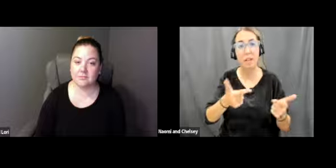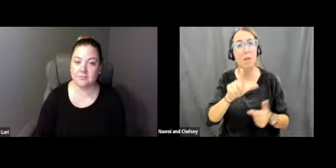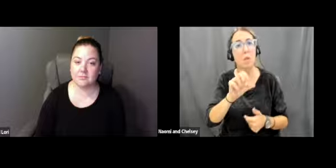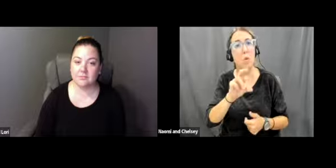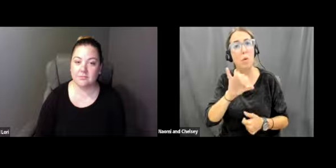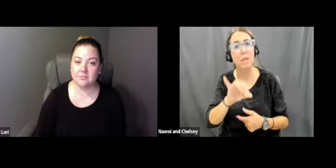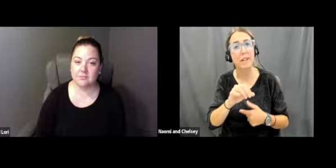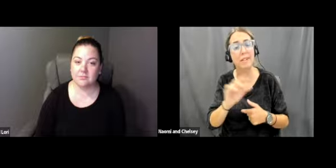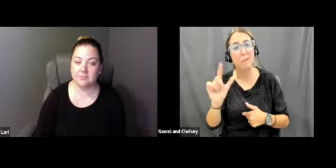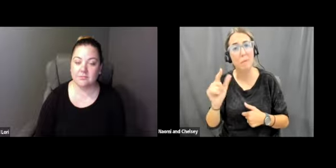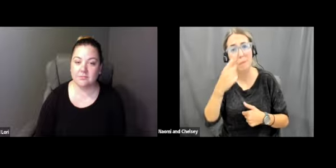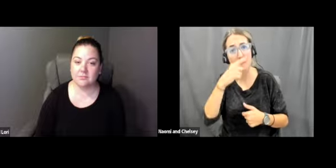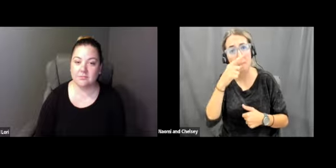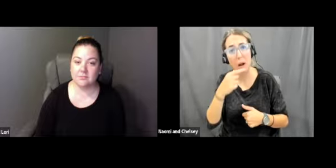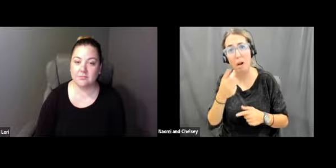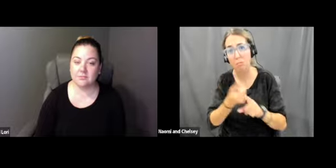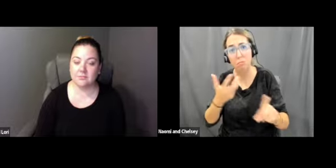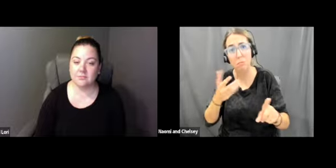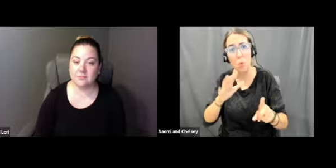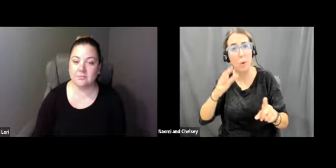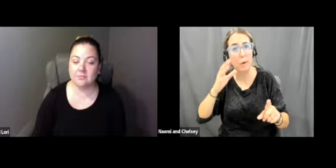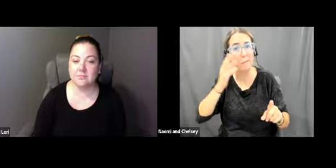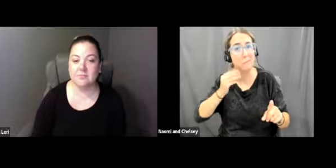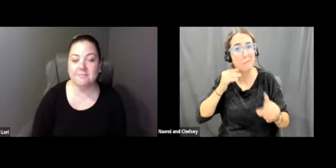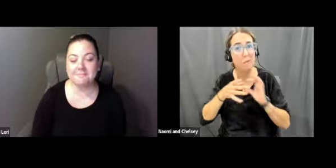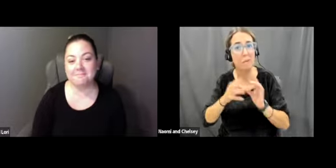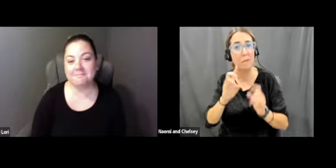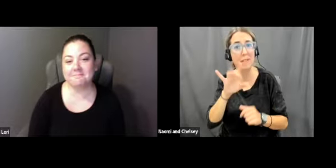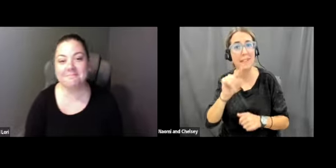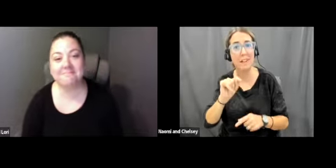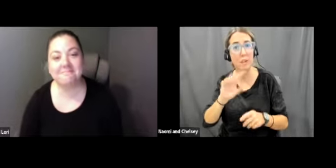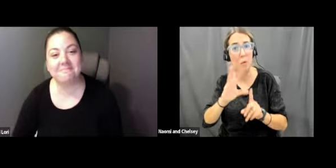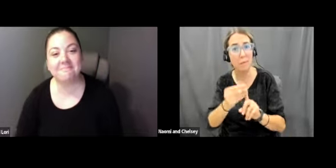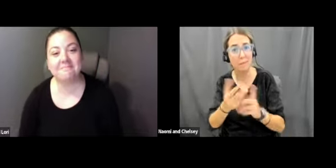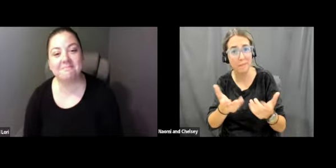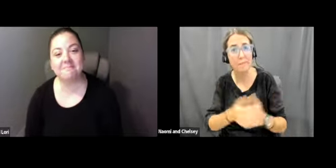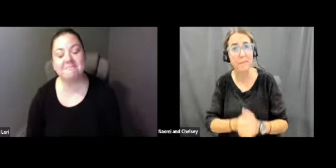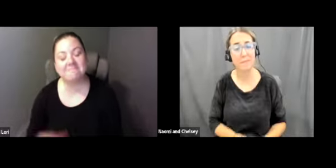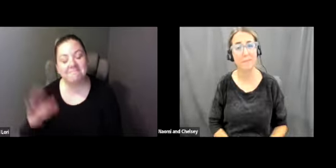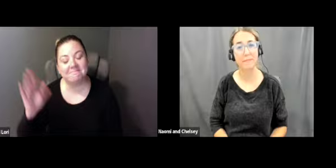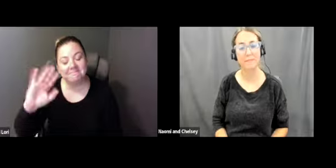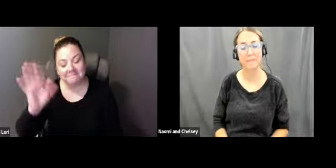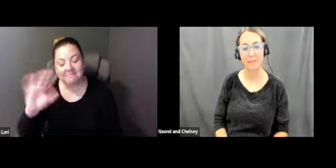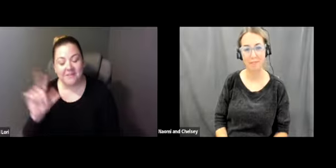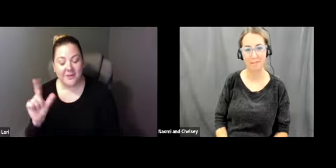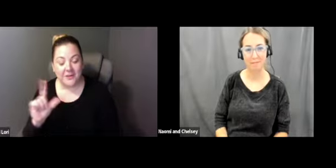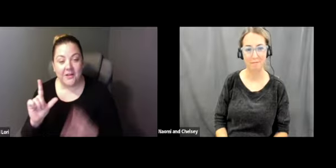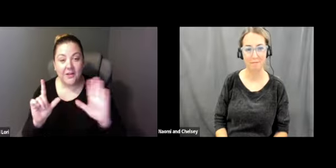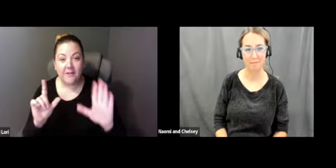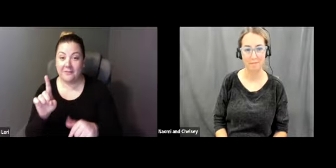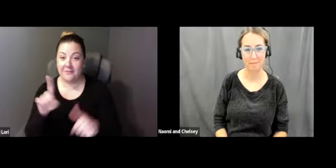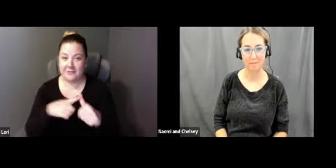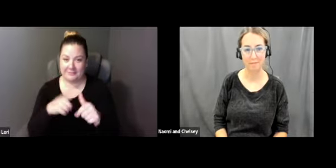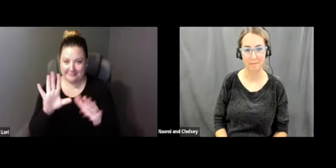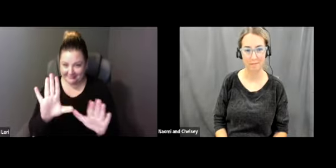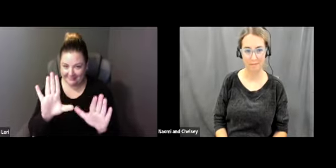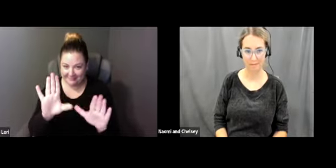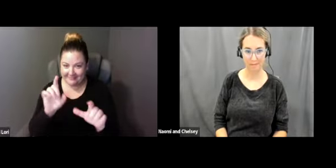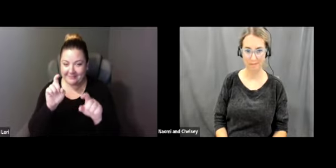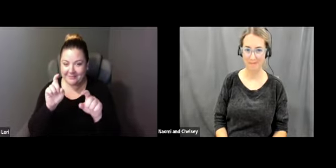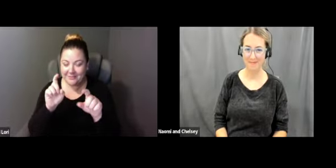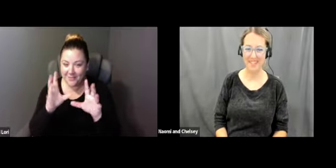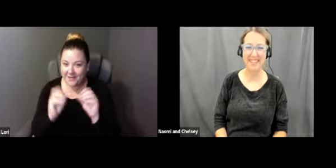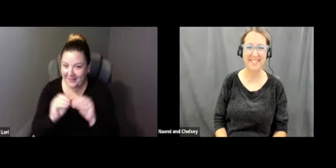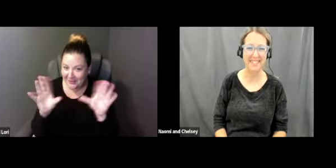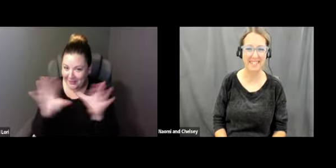little bit to your experiences with diet culture? Lori here. I just first want to say that I wasn't